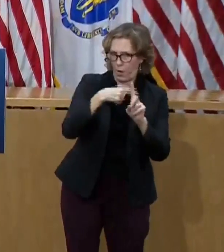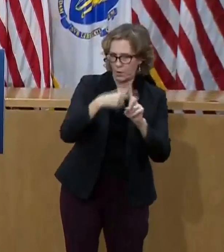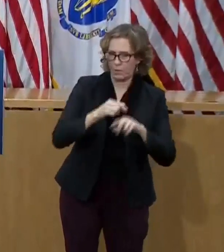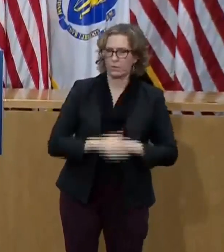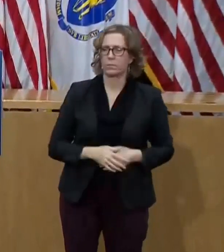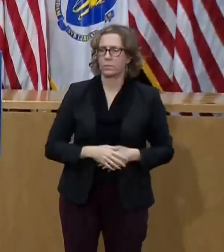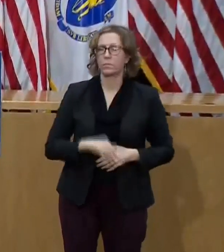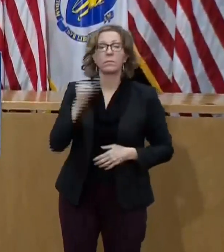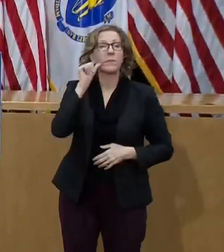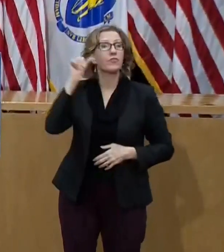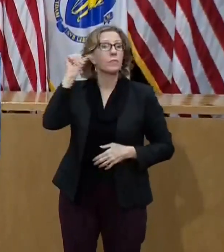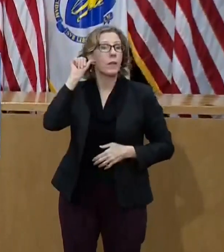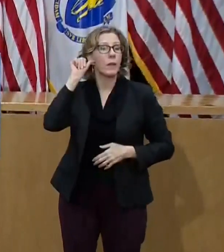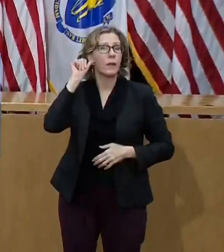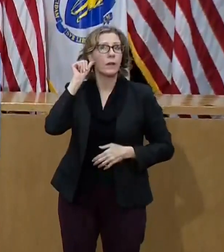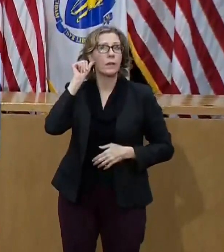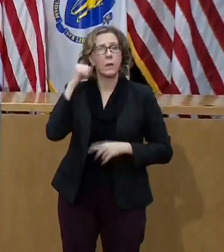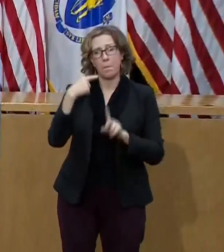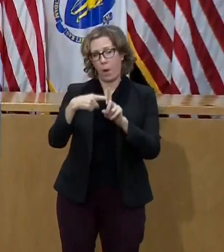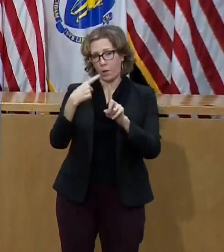3,110 new COVID cases,